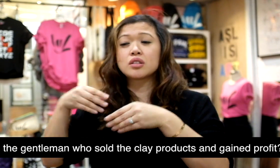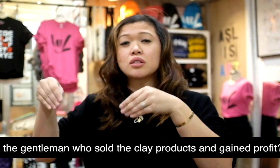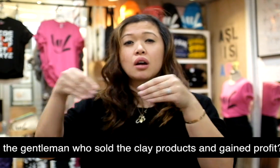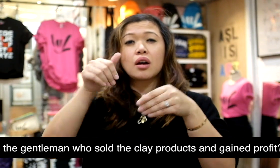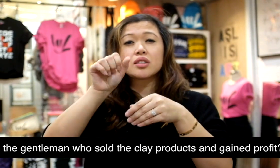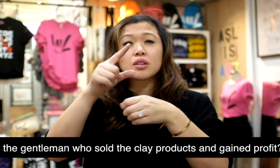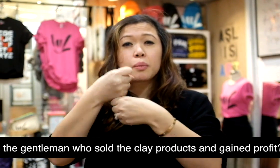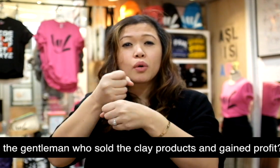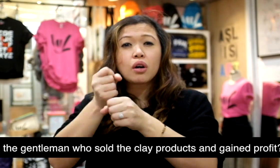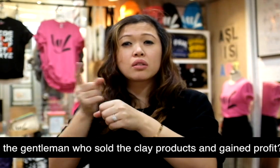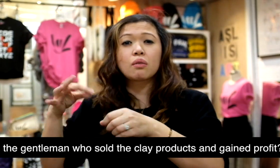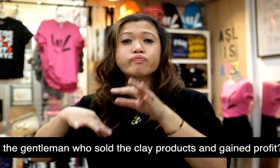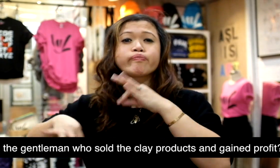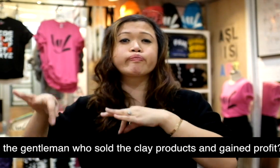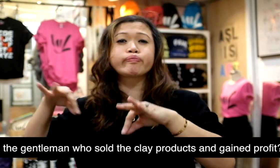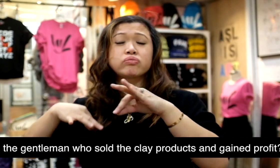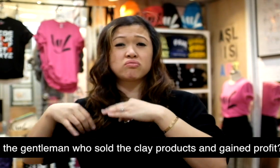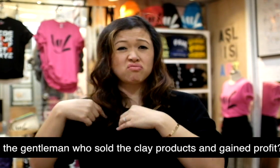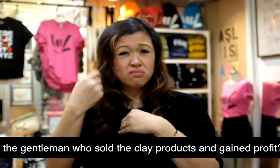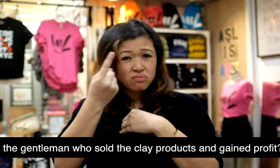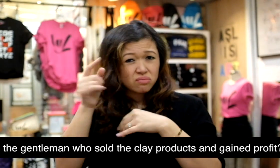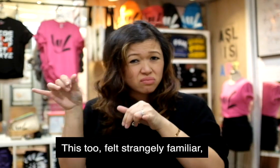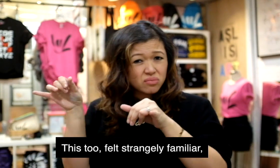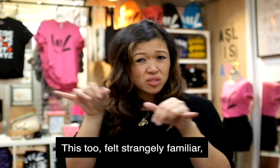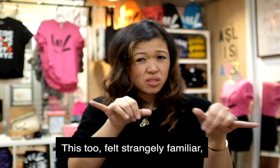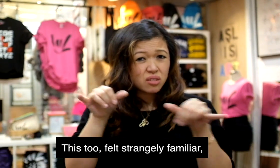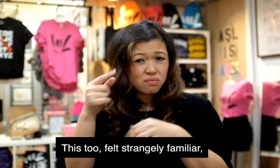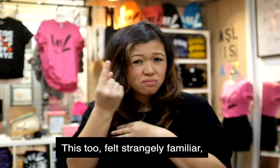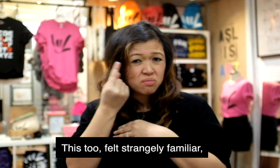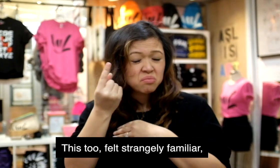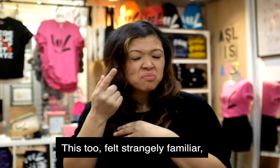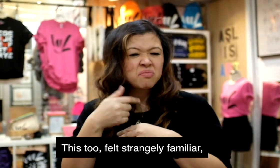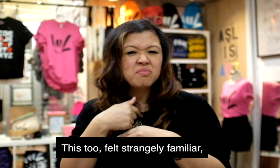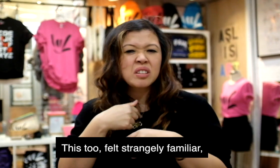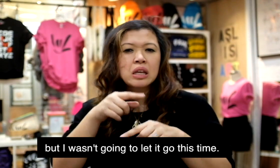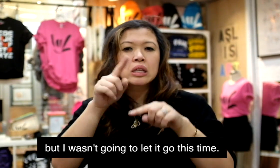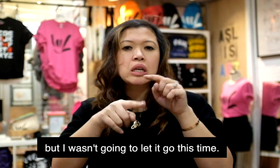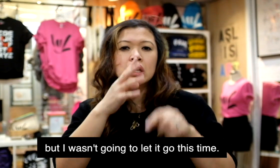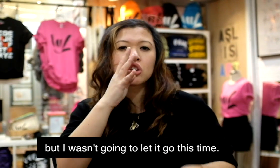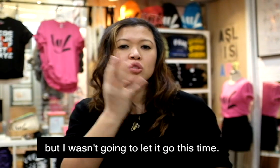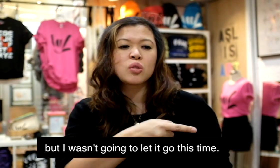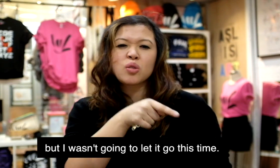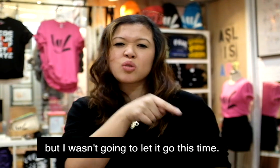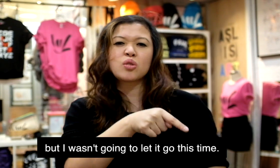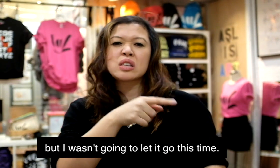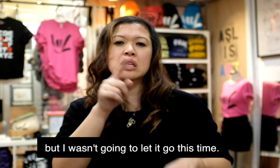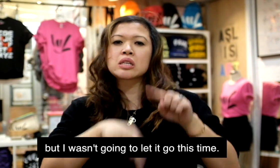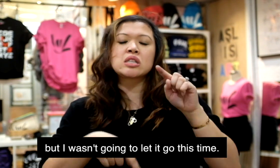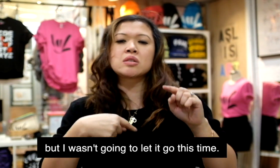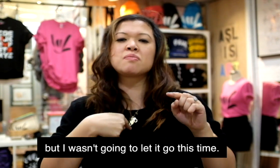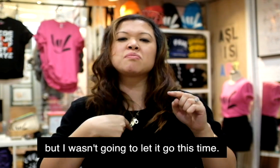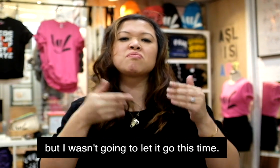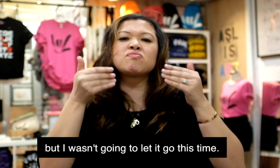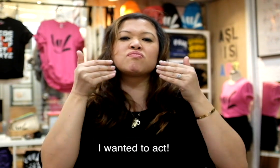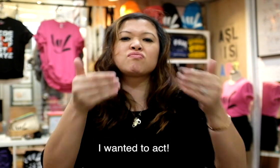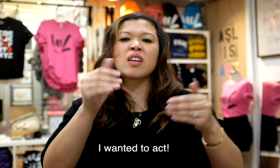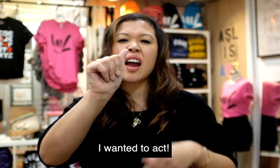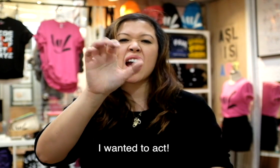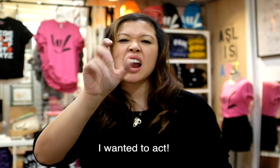that hearing gentleman selling those ASL clay sculptures for a profit, I'm wondering if it's the same thing going on here. So I just couldn't let this go. So I went